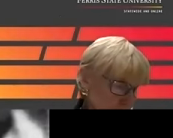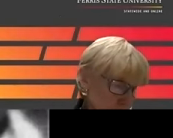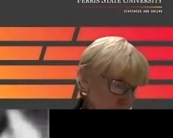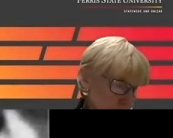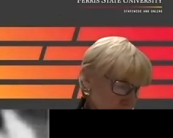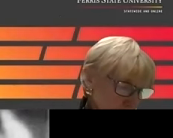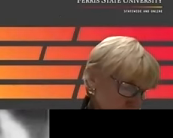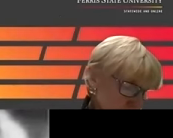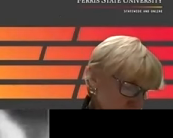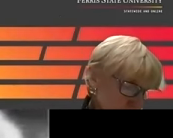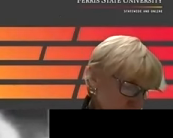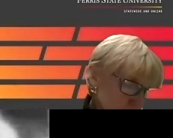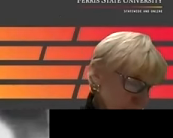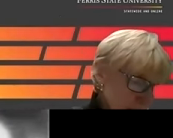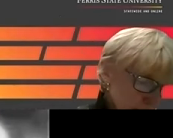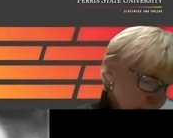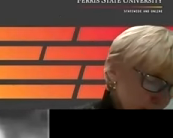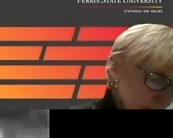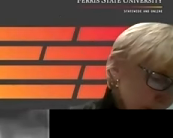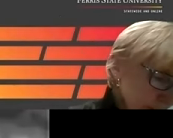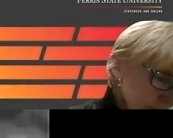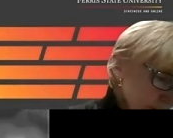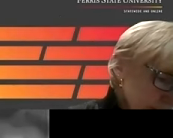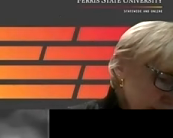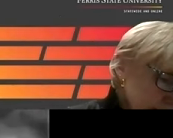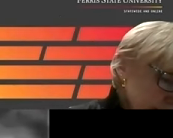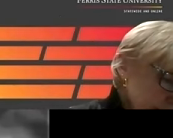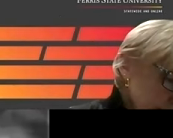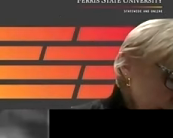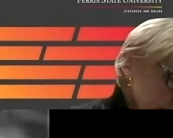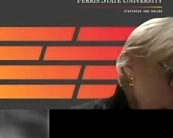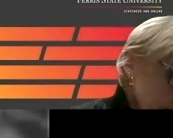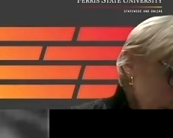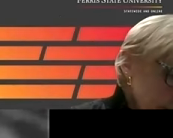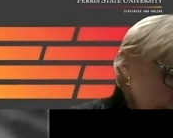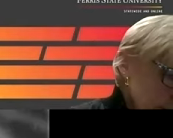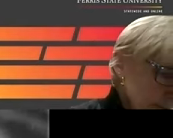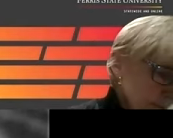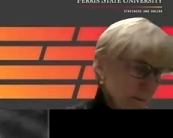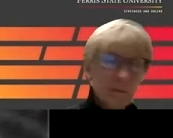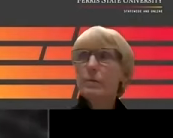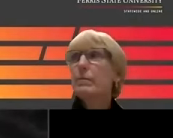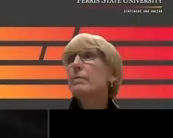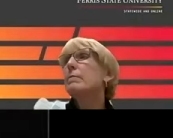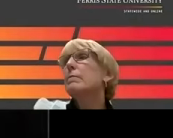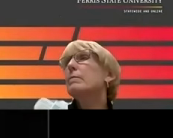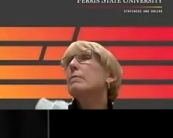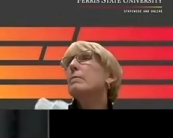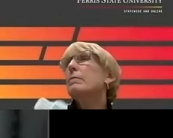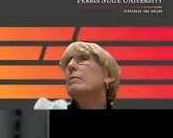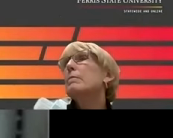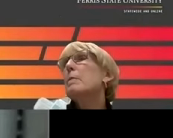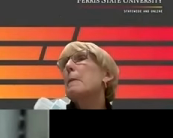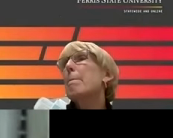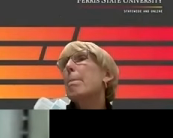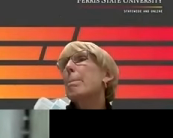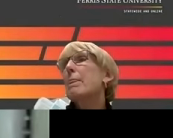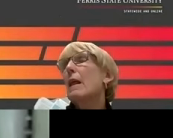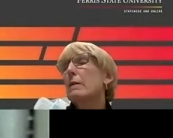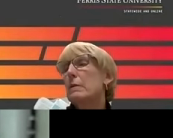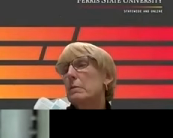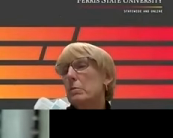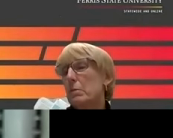kinship. I understand. It takes two men to make a brother. I have a brother serving